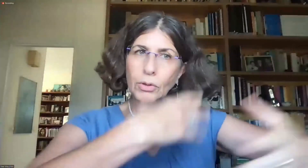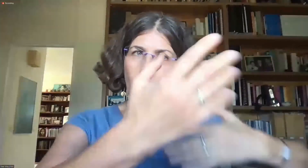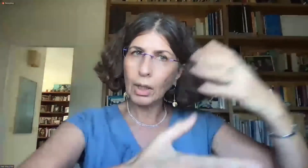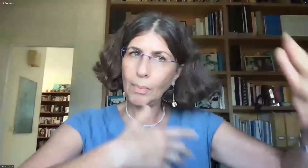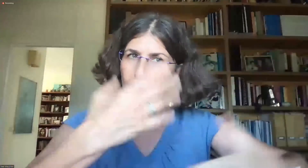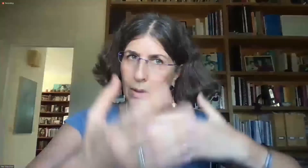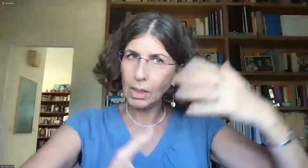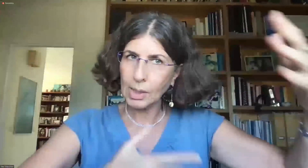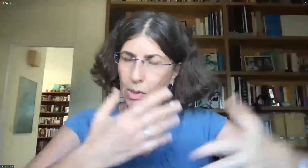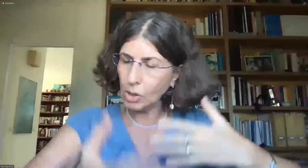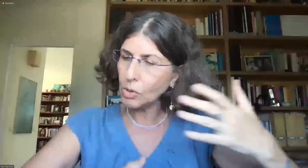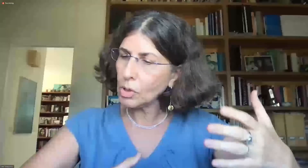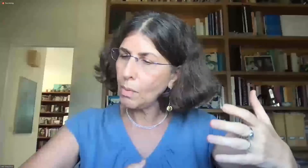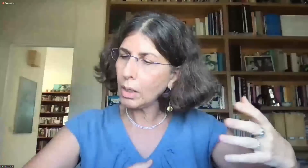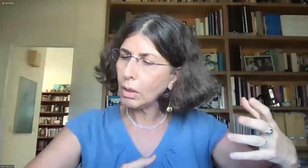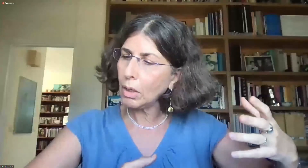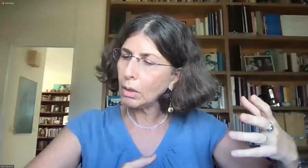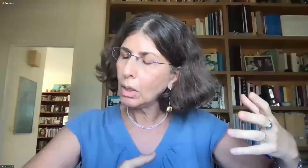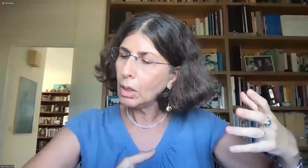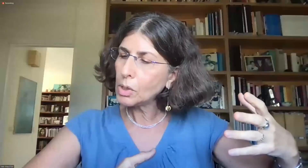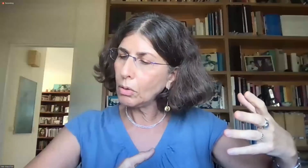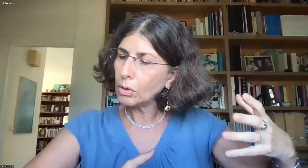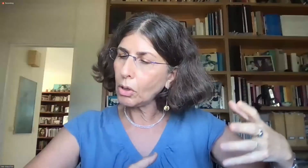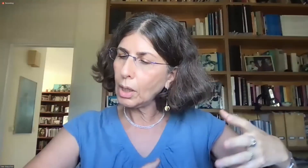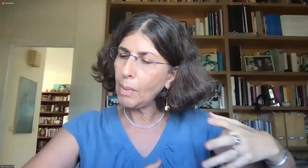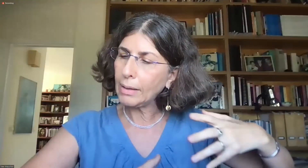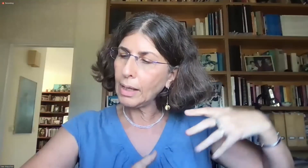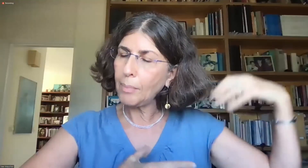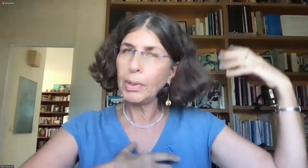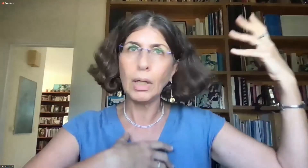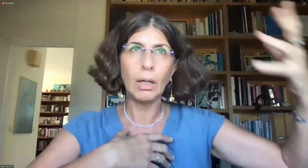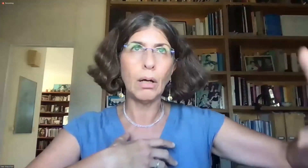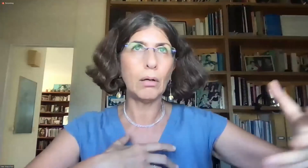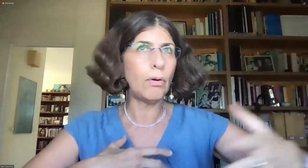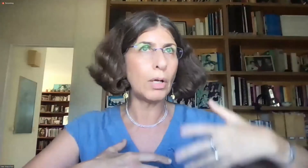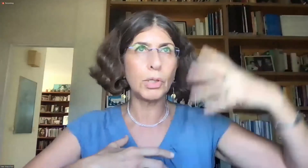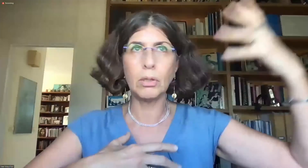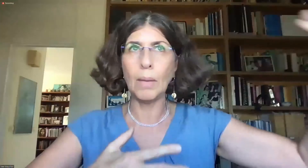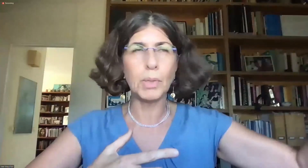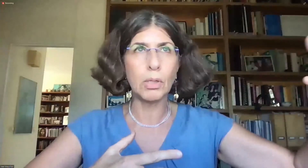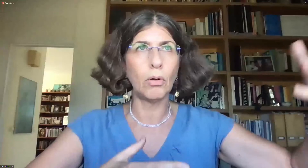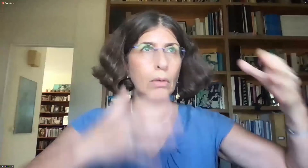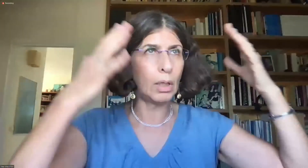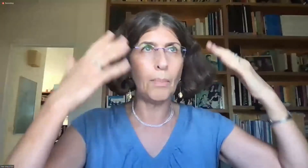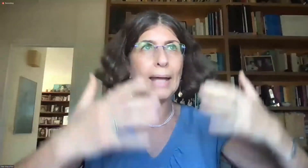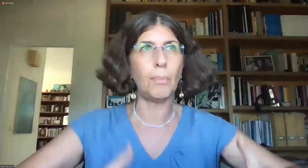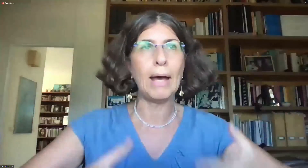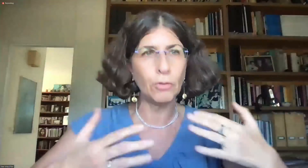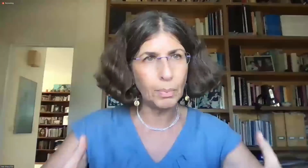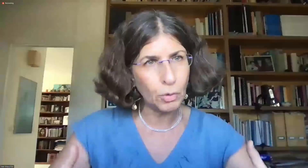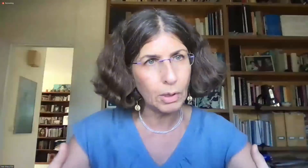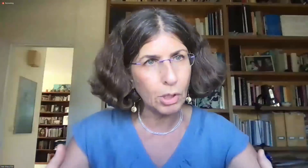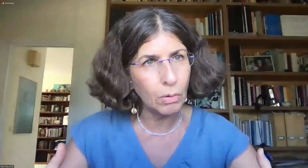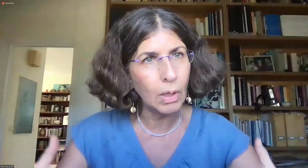when you're talking about this as a discourse marker, so you're talking about it happening across two episodes, or at the